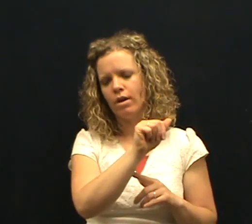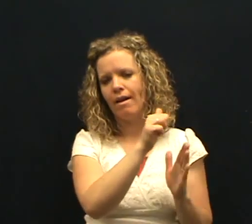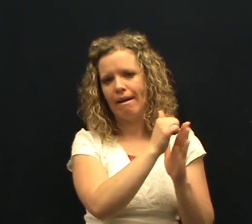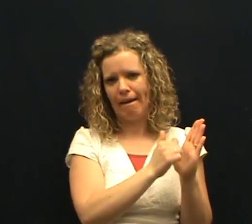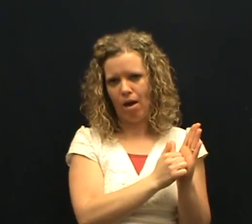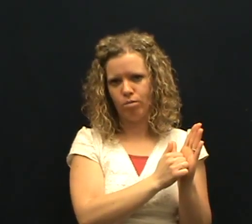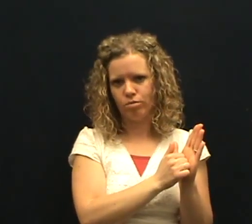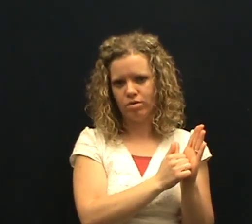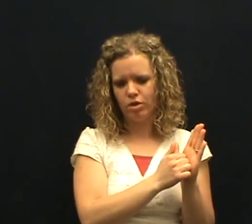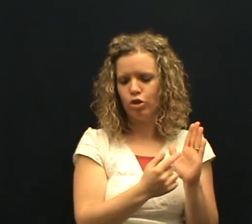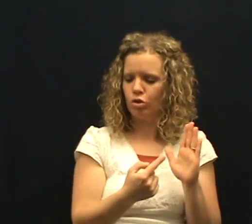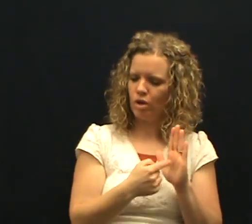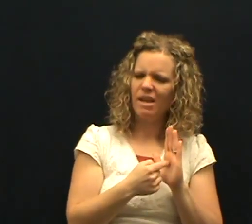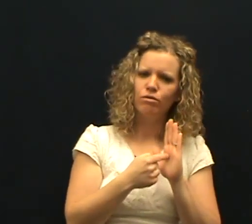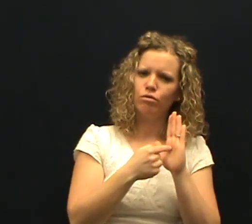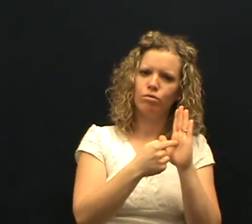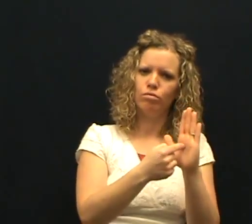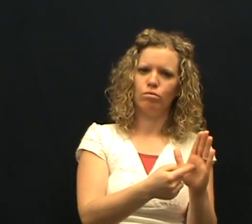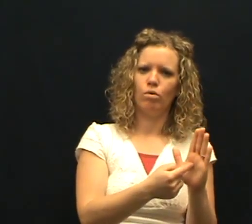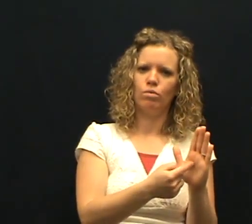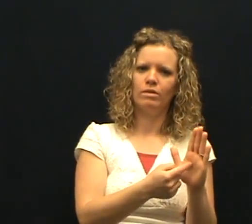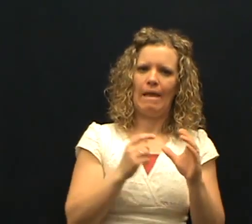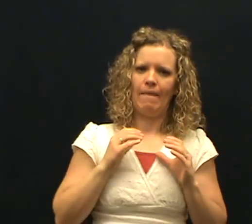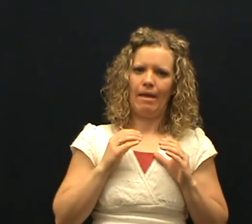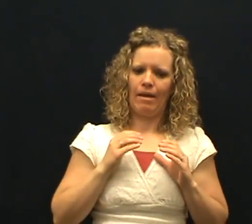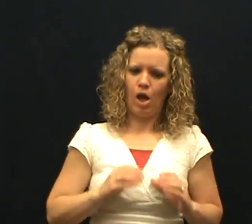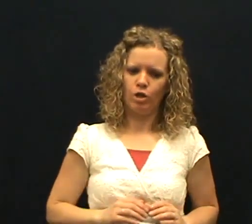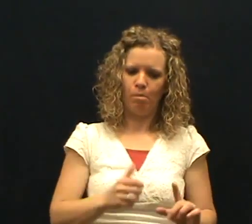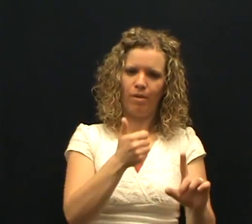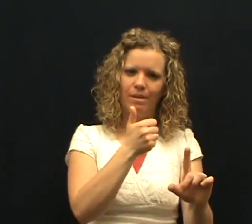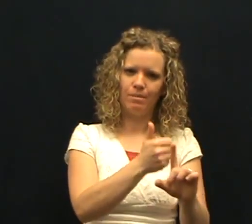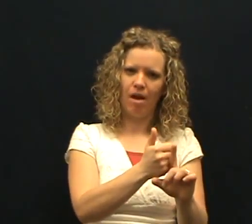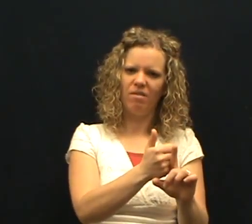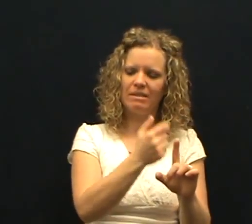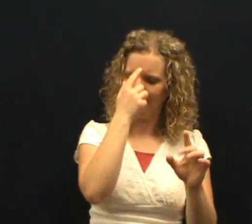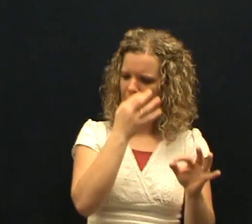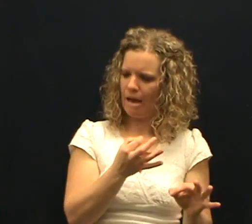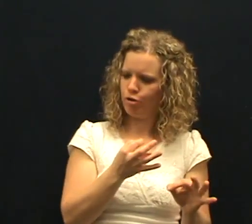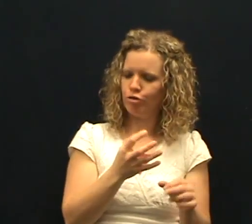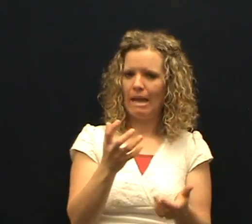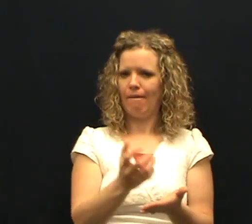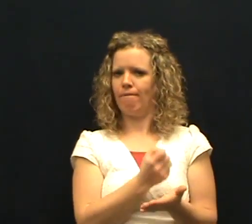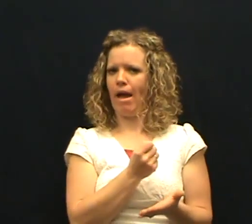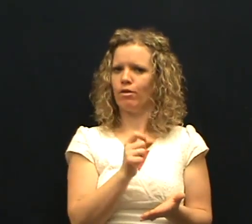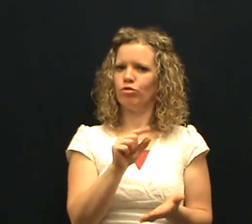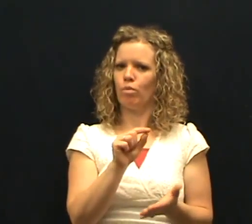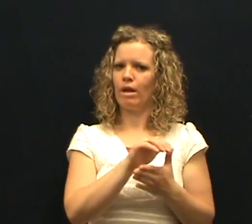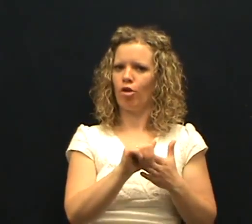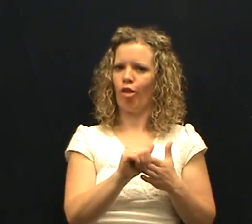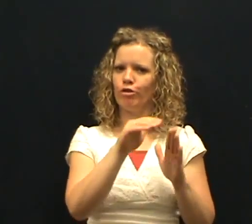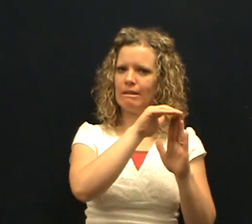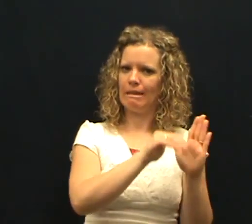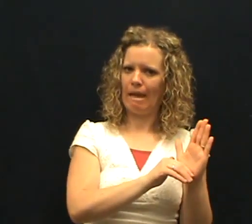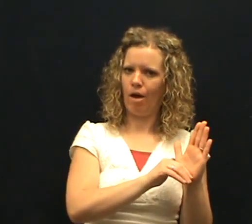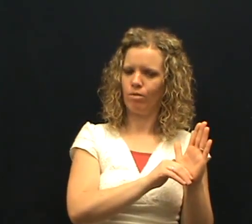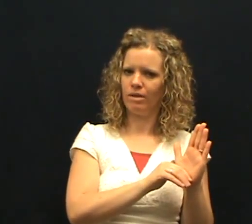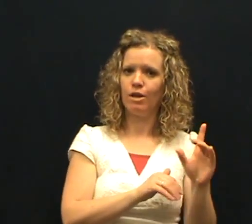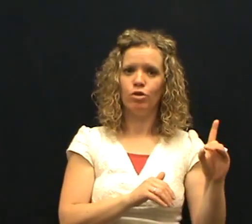to show that our customers took a $20 discount. So again, debit cash for $980, the amount of cash that